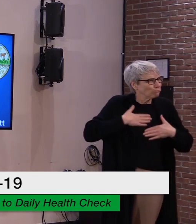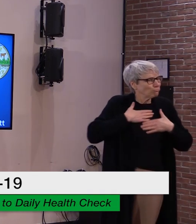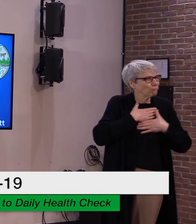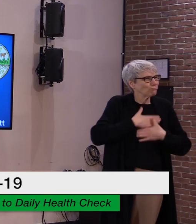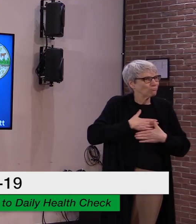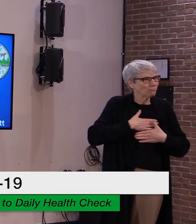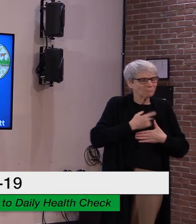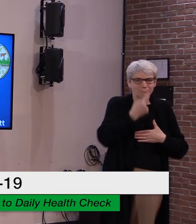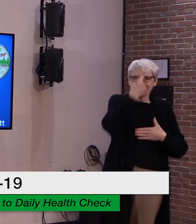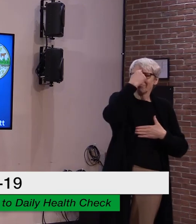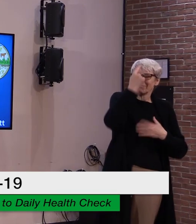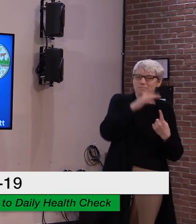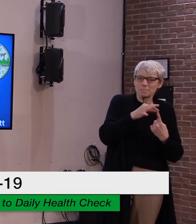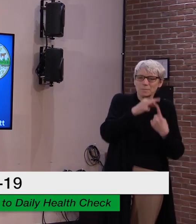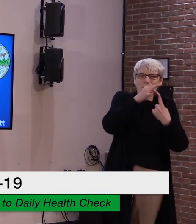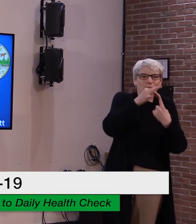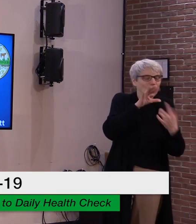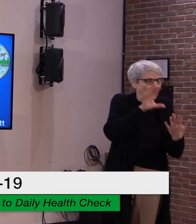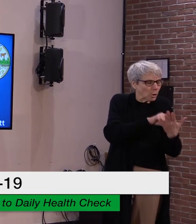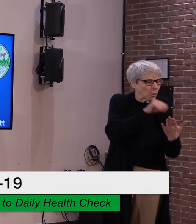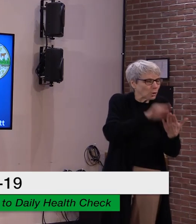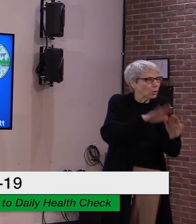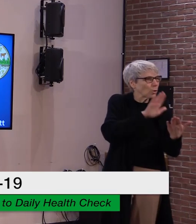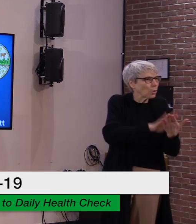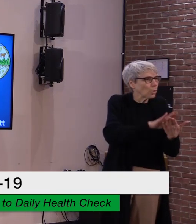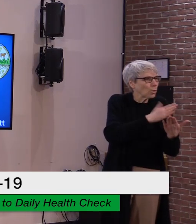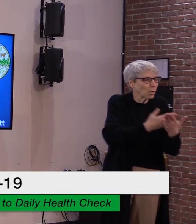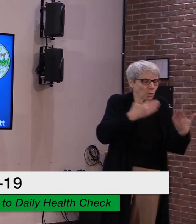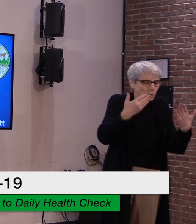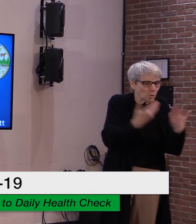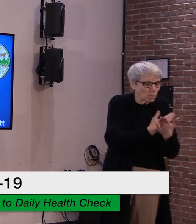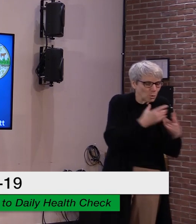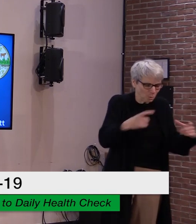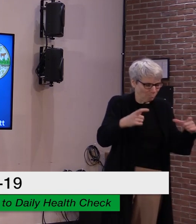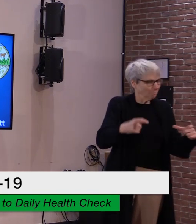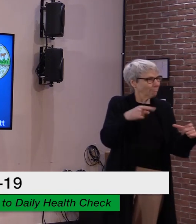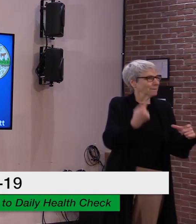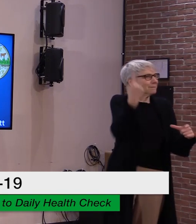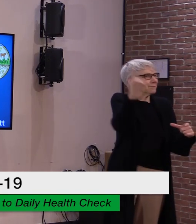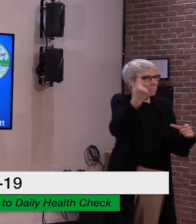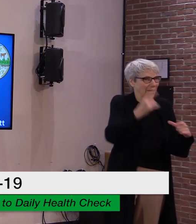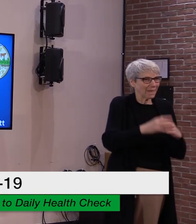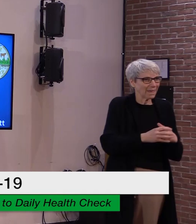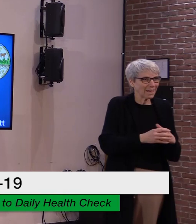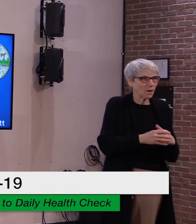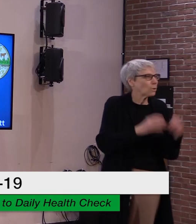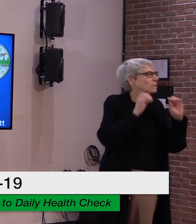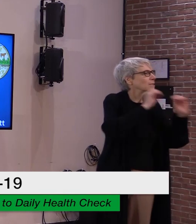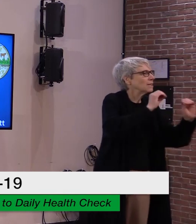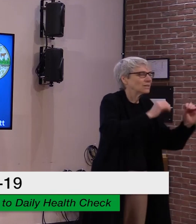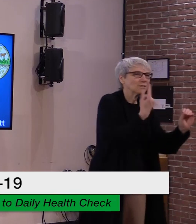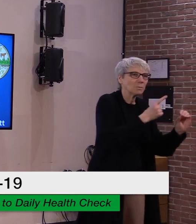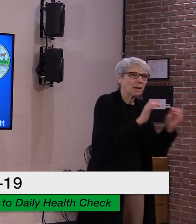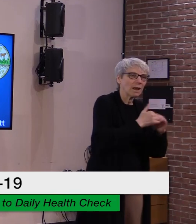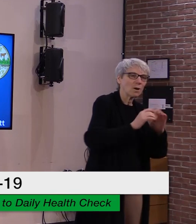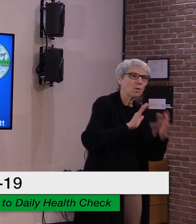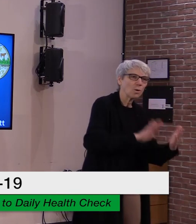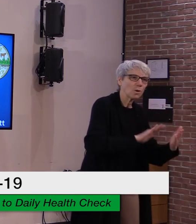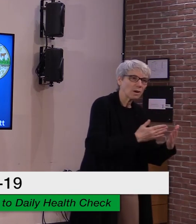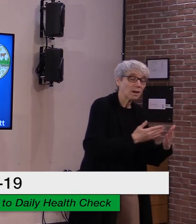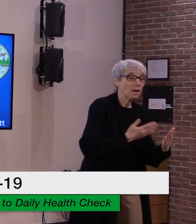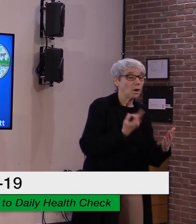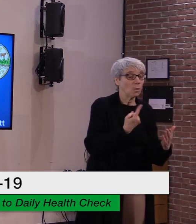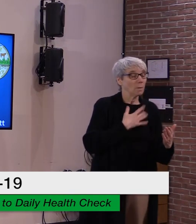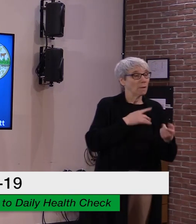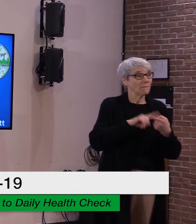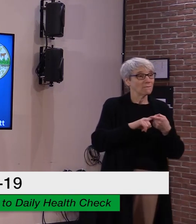cook a new dish or teach someone else how to do it one of our friends has decided not to travel out of state and instead will be